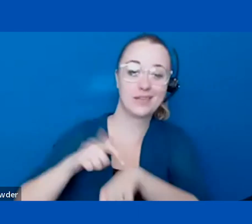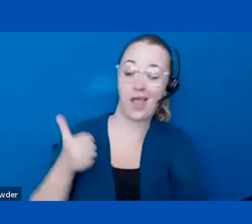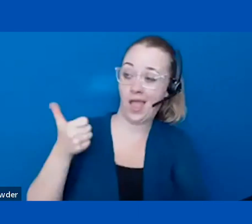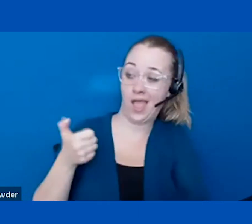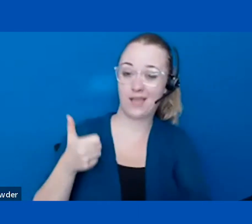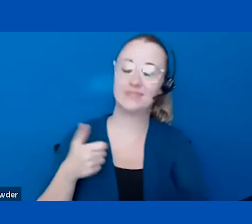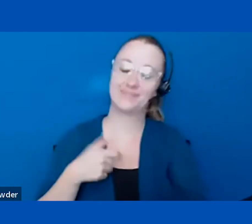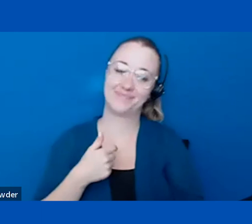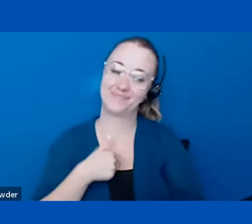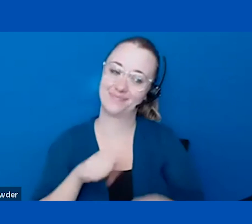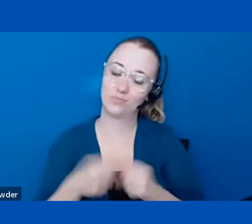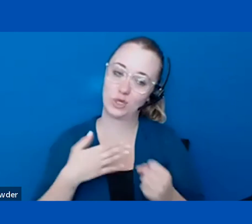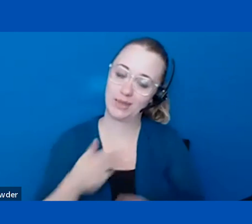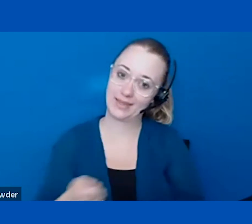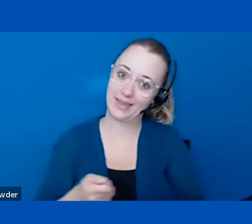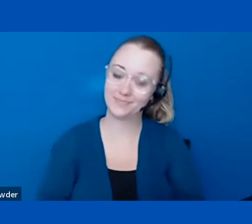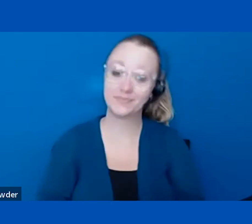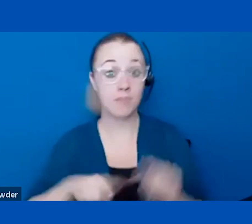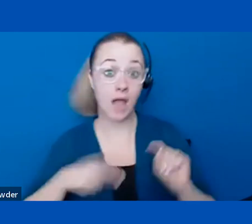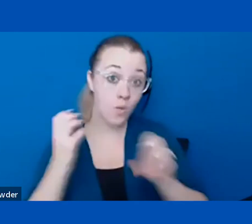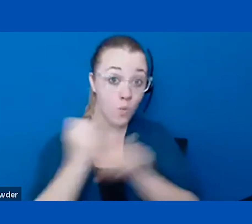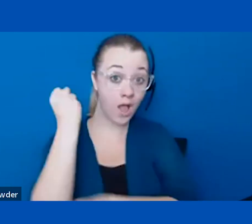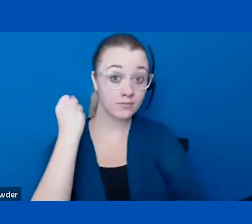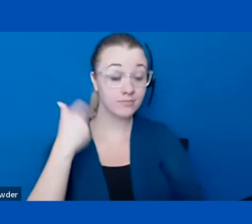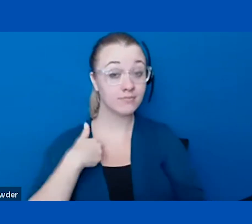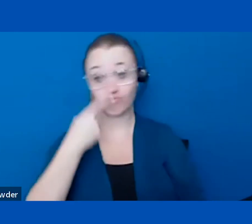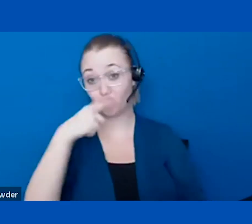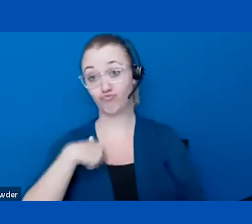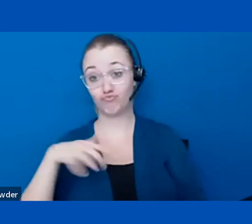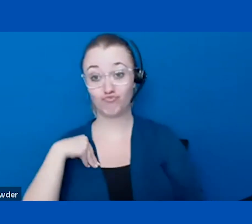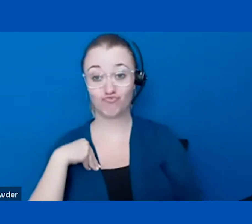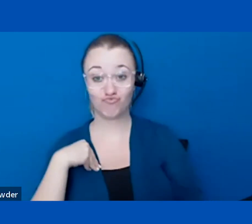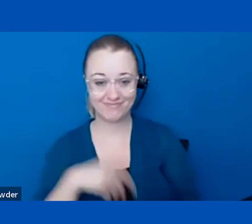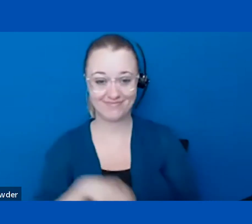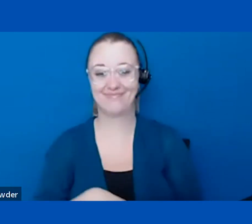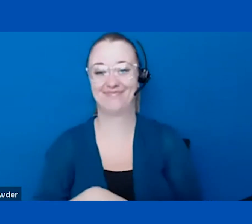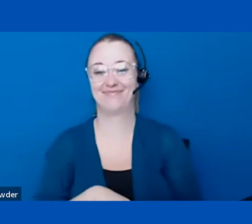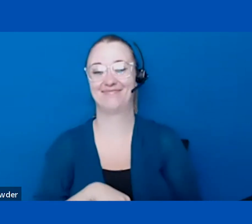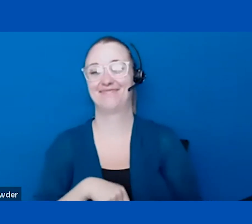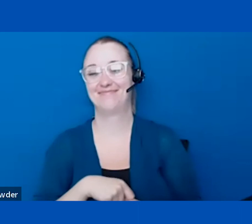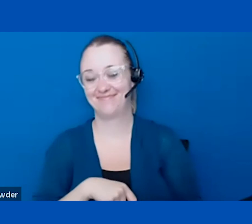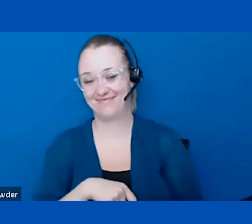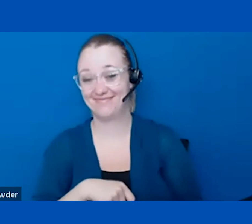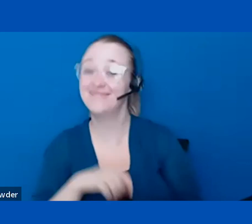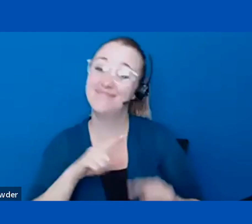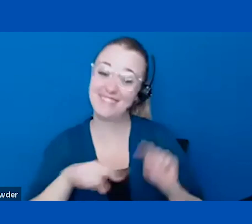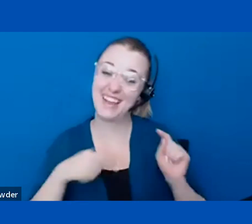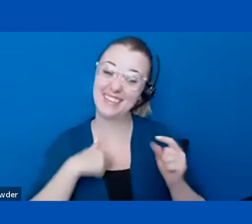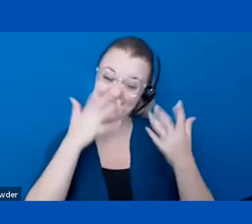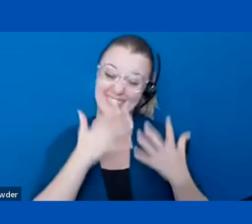up breaking my cane, but needless to say, I won, so I was pretty happy about that. But I was pretty sad about my